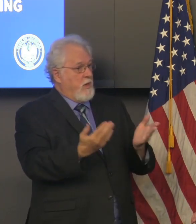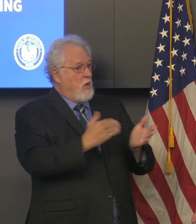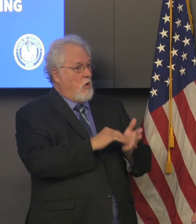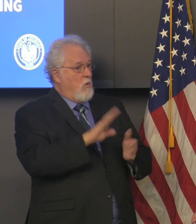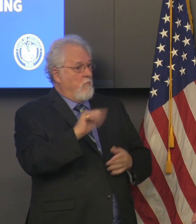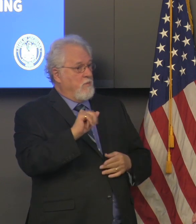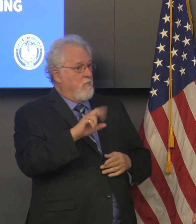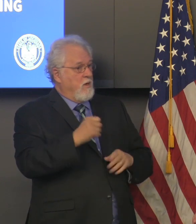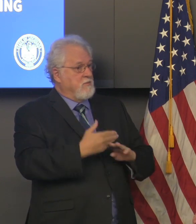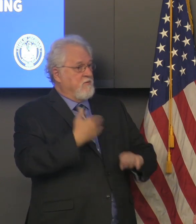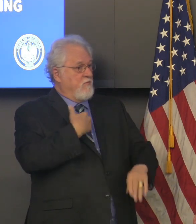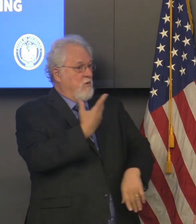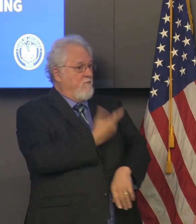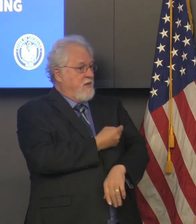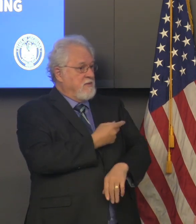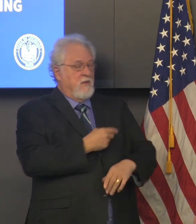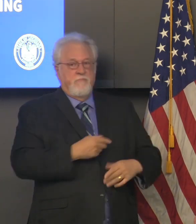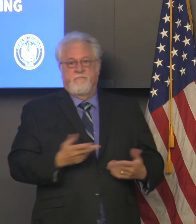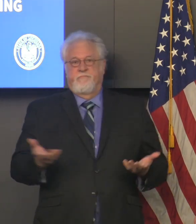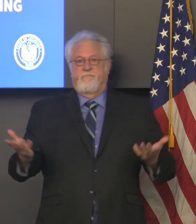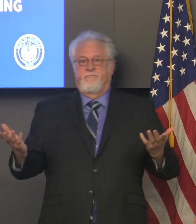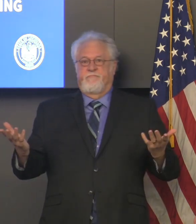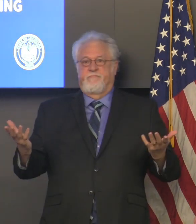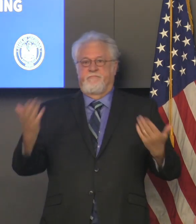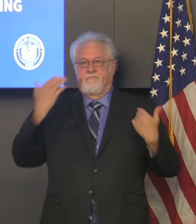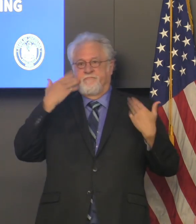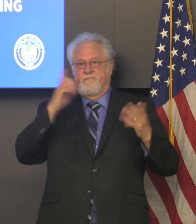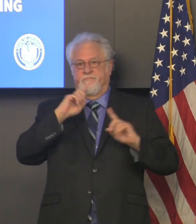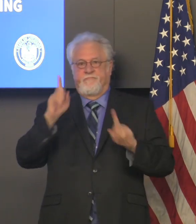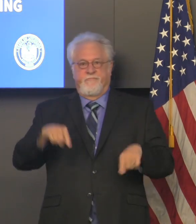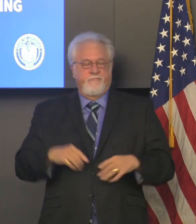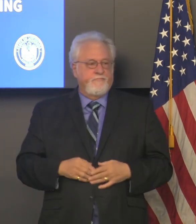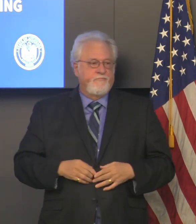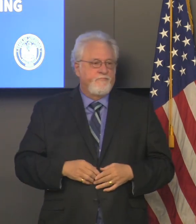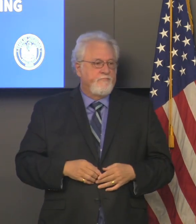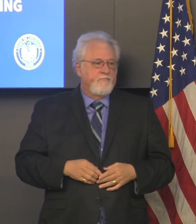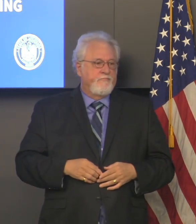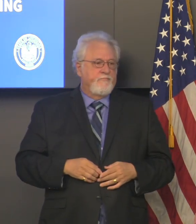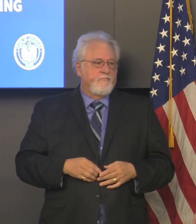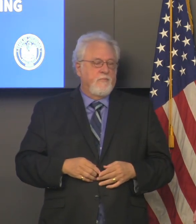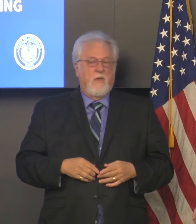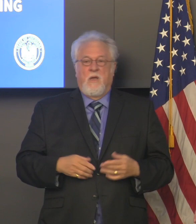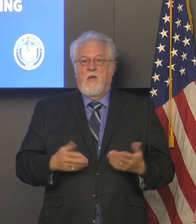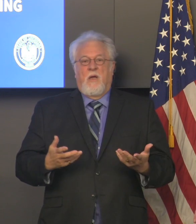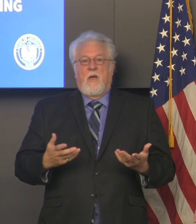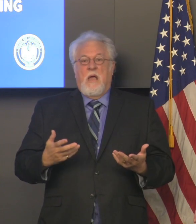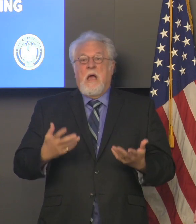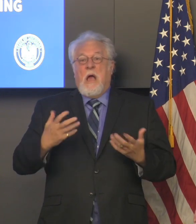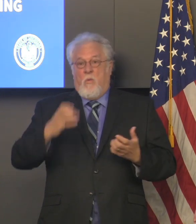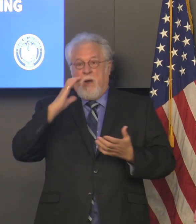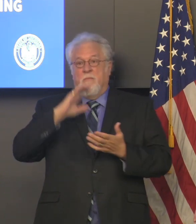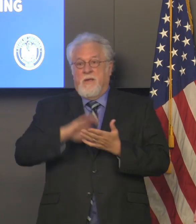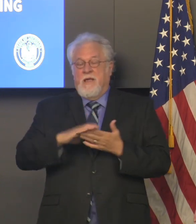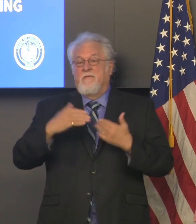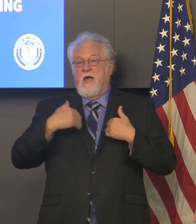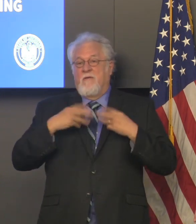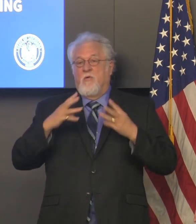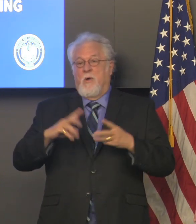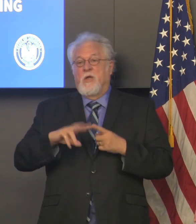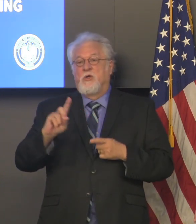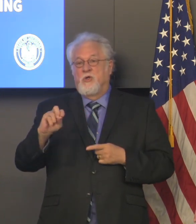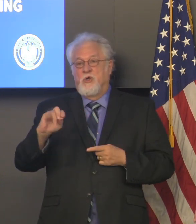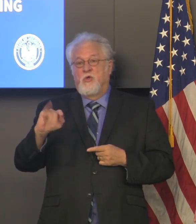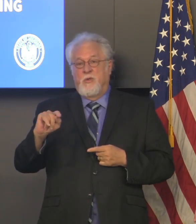a vaccine? I don't know the answer to that, and I want to believe that there's a way to do